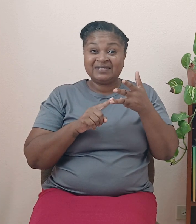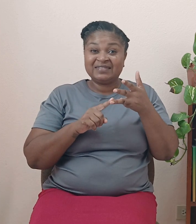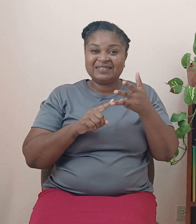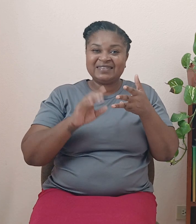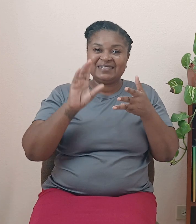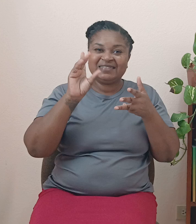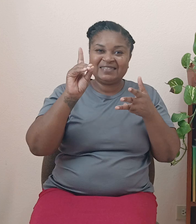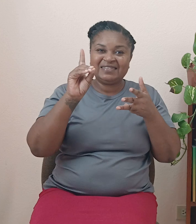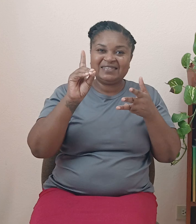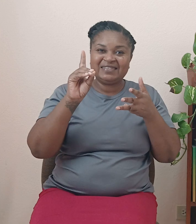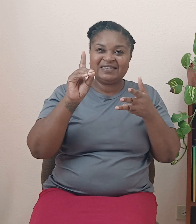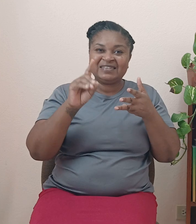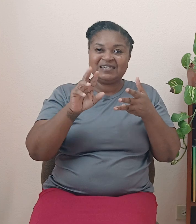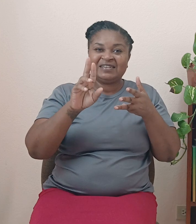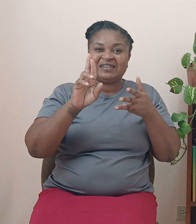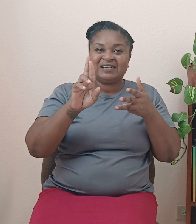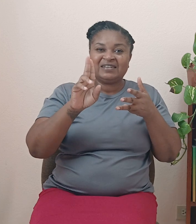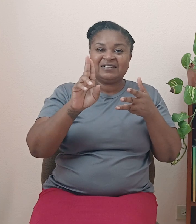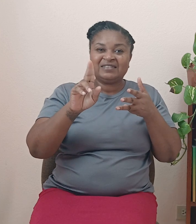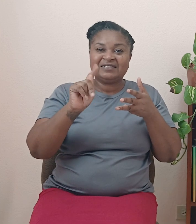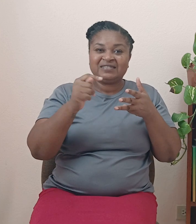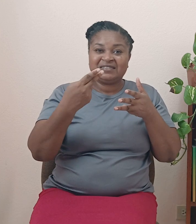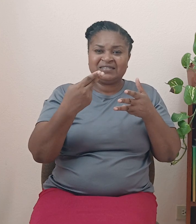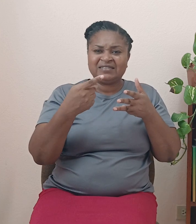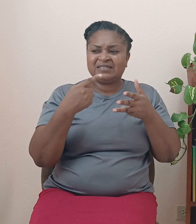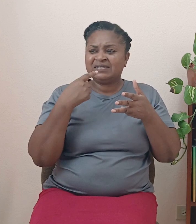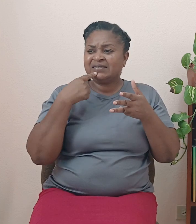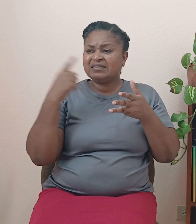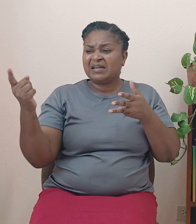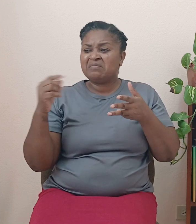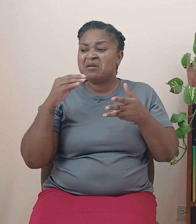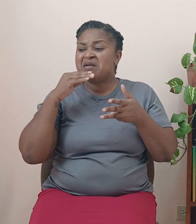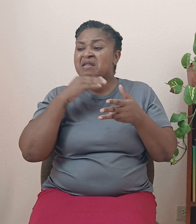D. She told a lie that she was a widow.